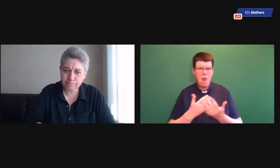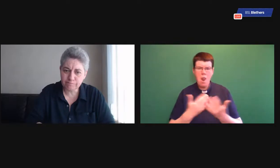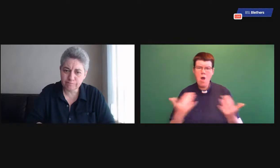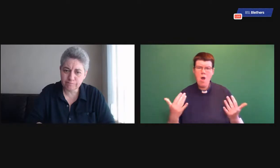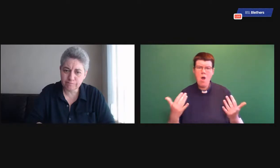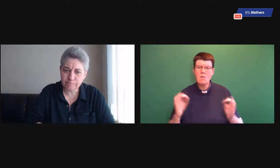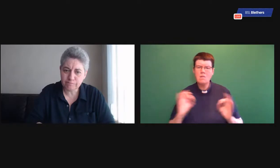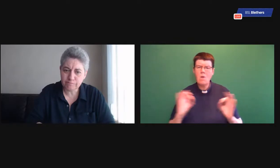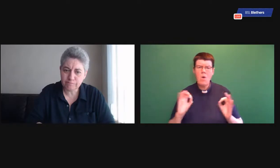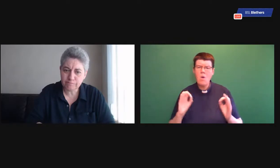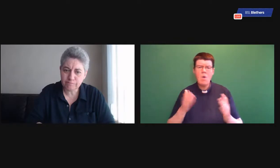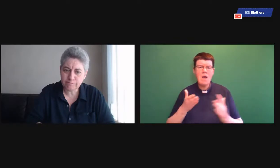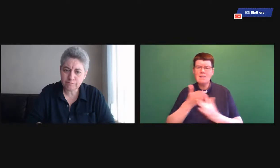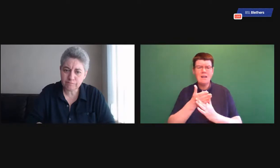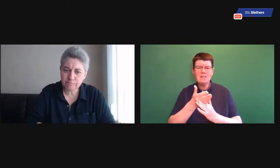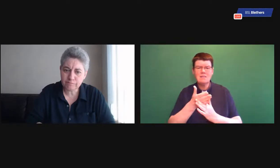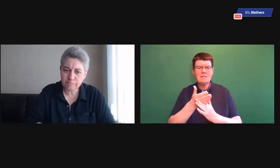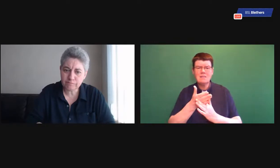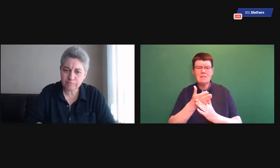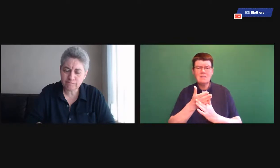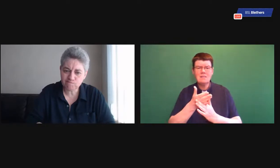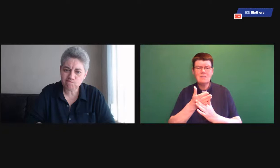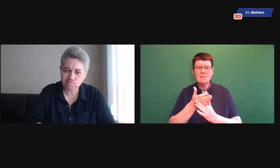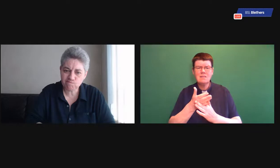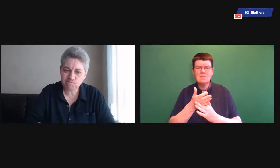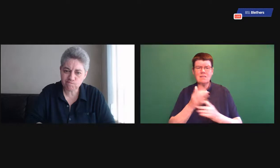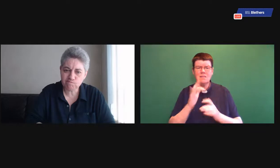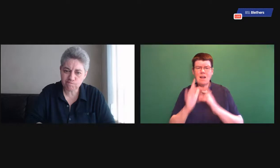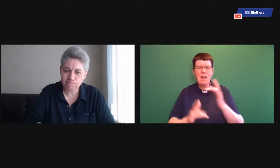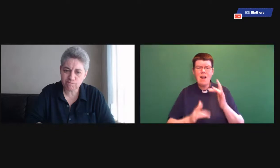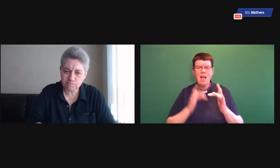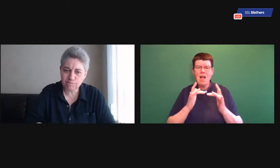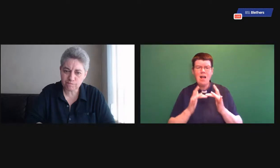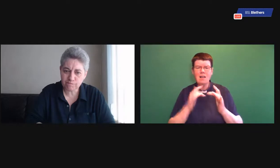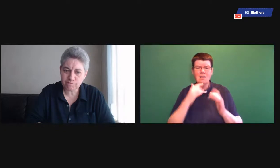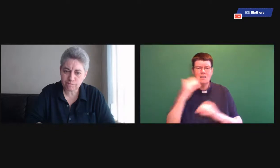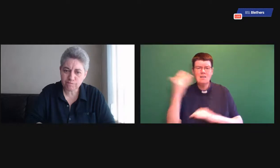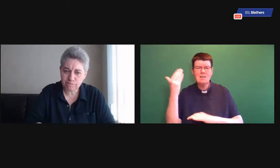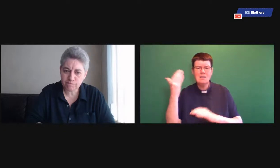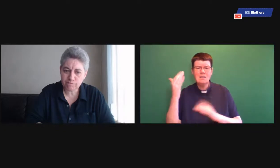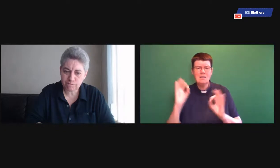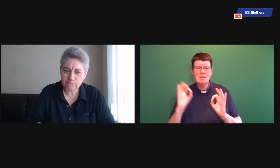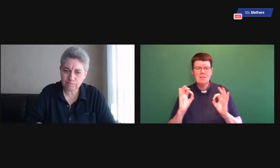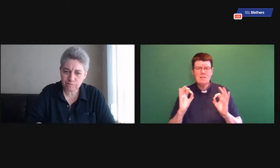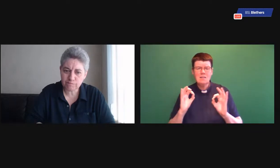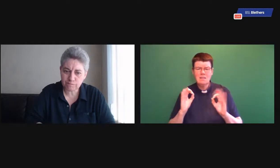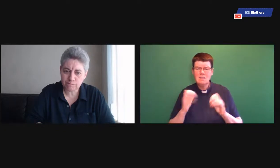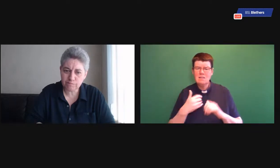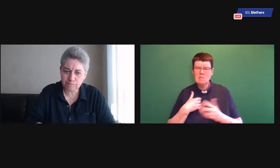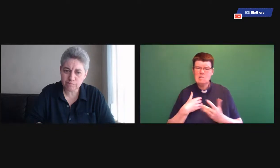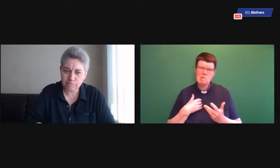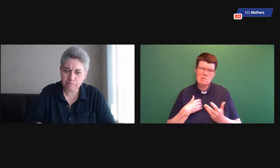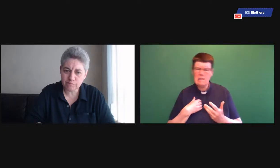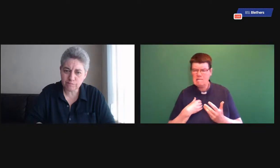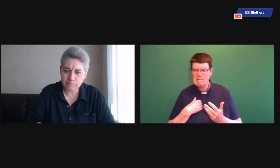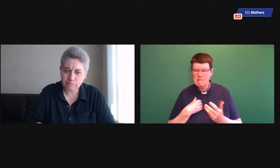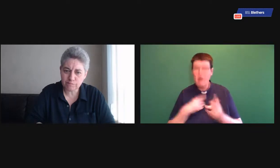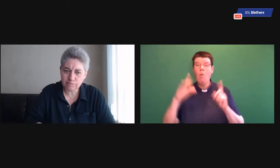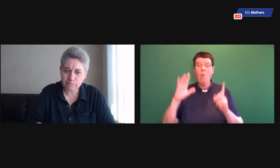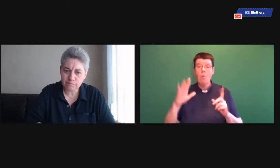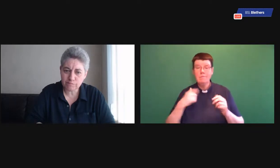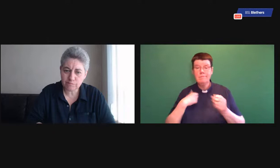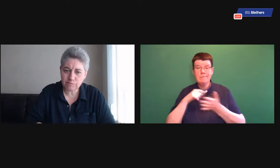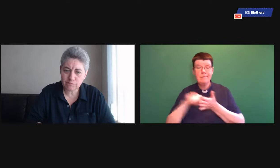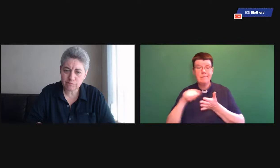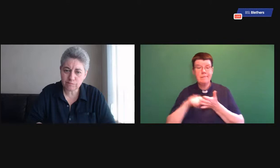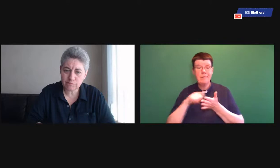But, I'm like, there's more that we can do. It's not just about, the church. We can do things. At that time, there wasn't even